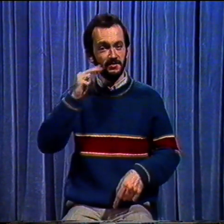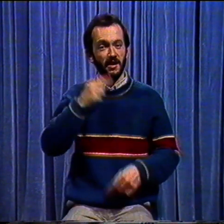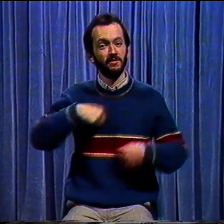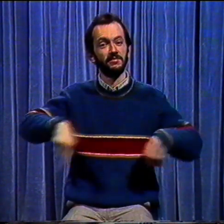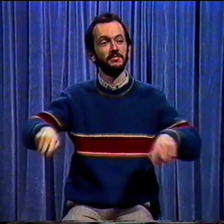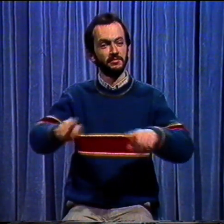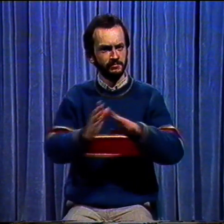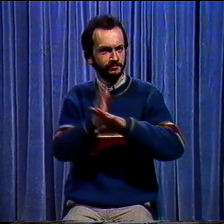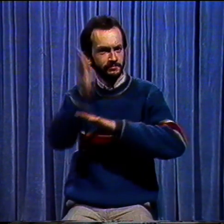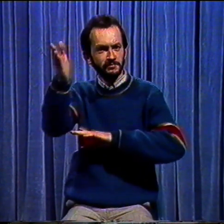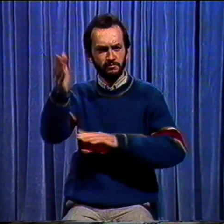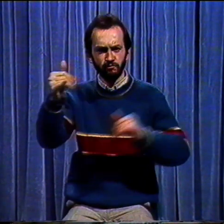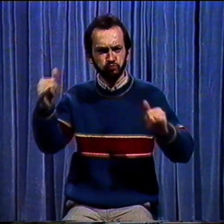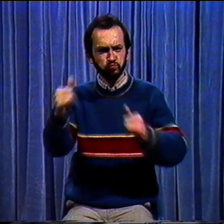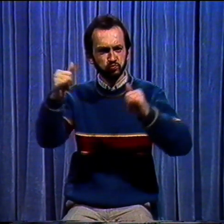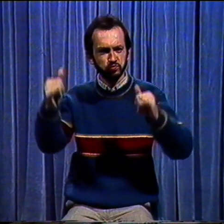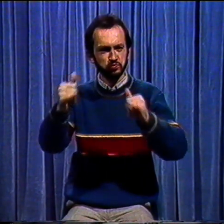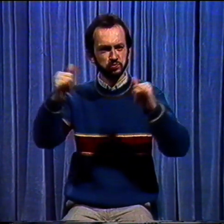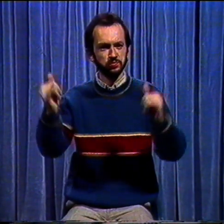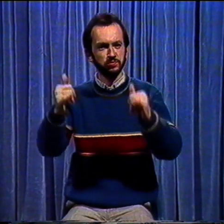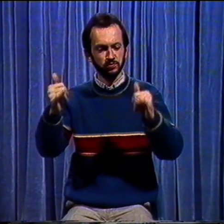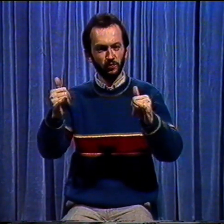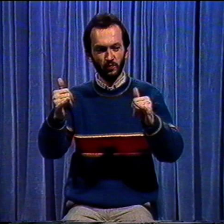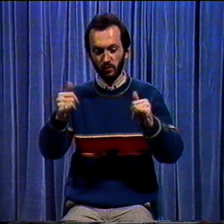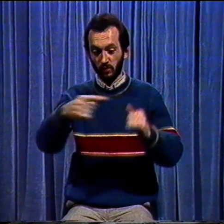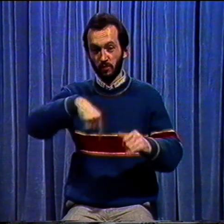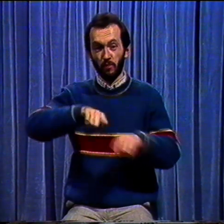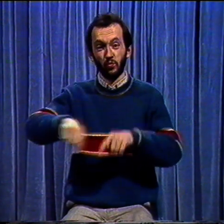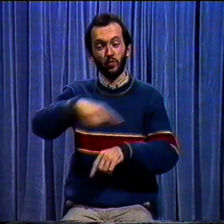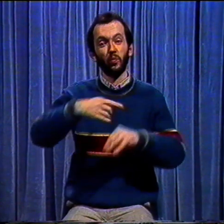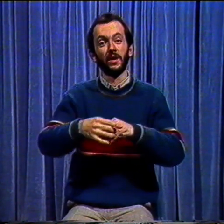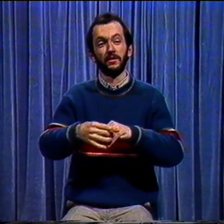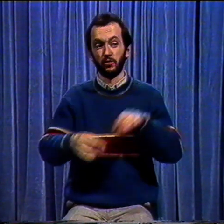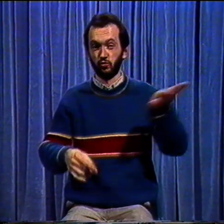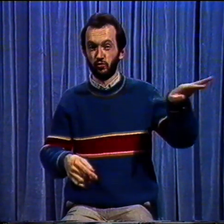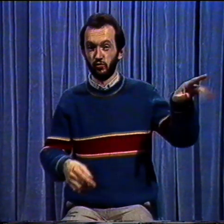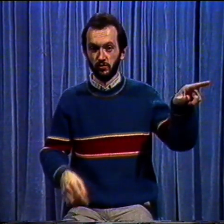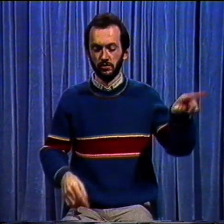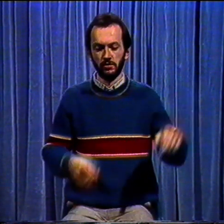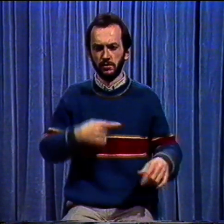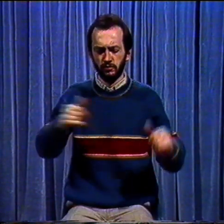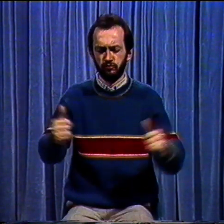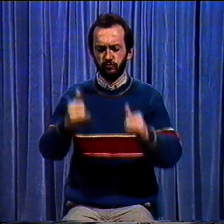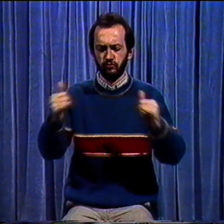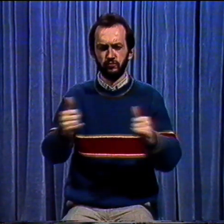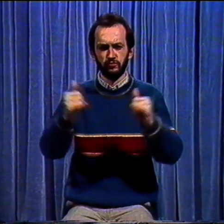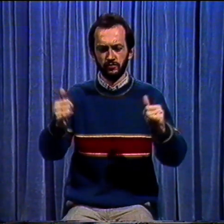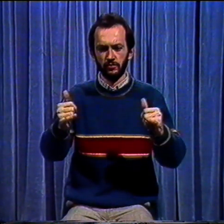It's as if there's a group of deaf people and we're out having a great time. And most of us are married and our wives are in another place and